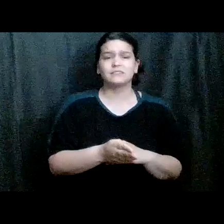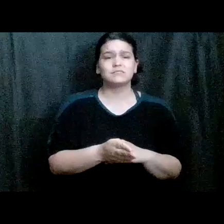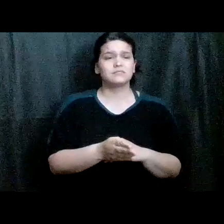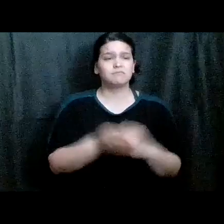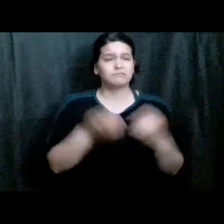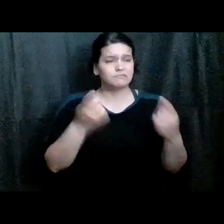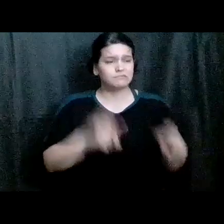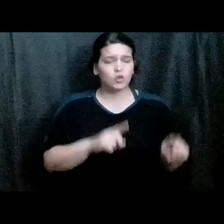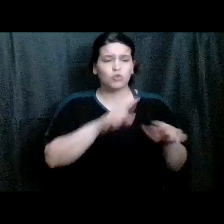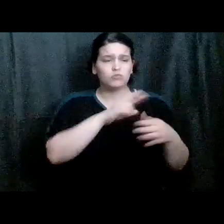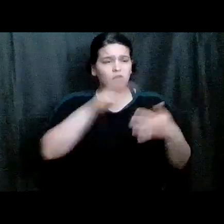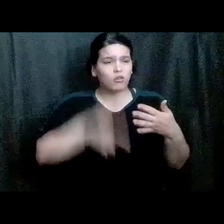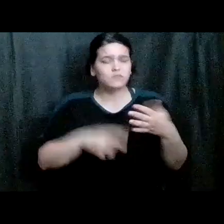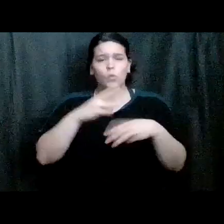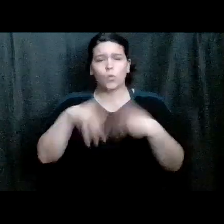fund,